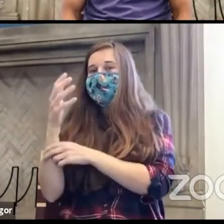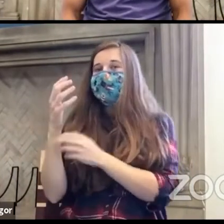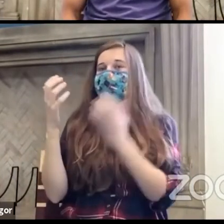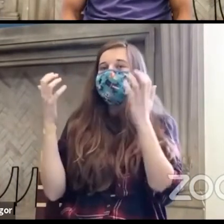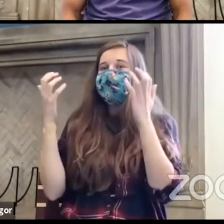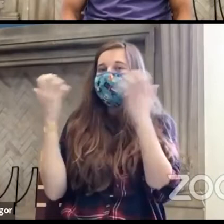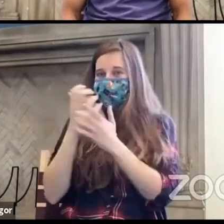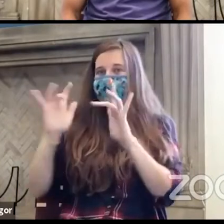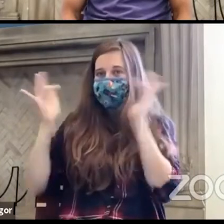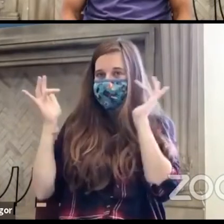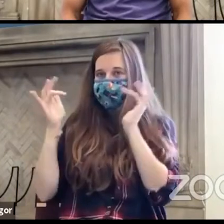Dark Sparkle.